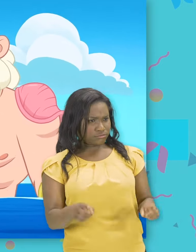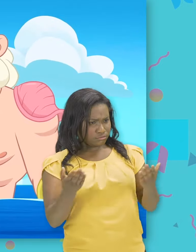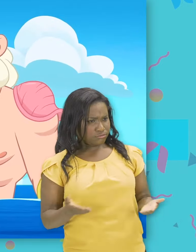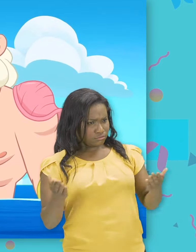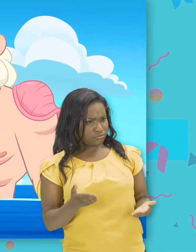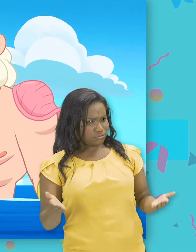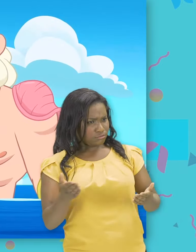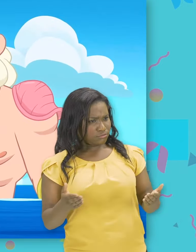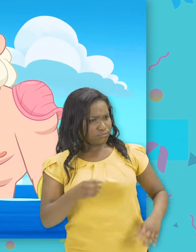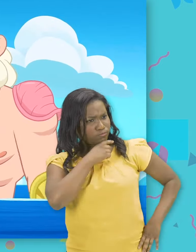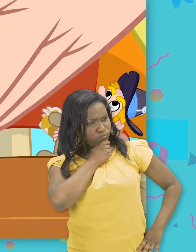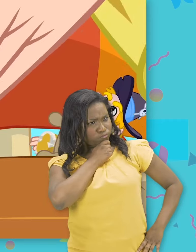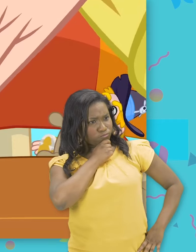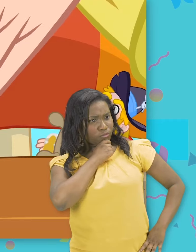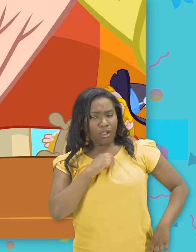What's going on here?